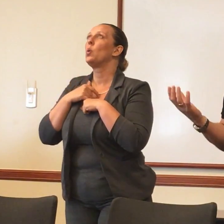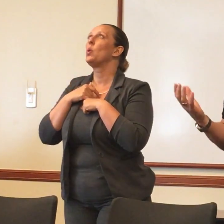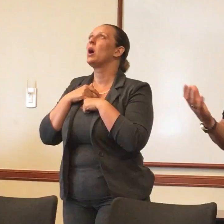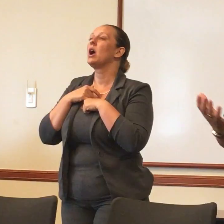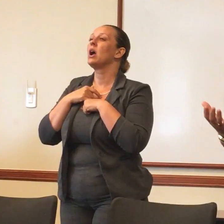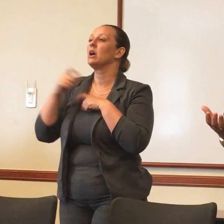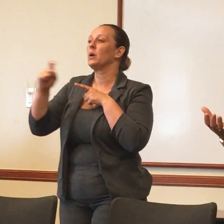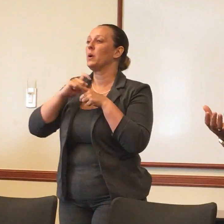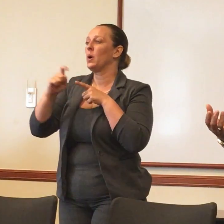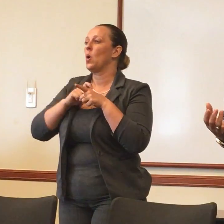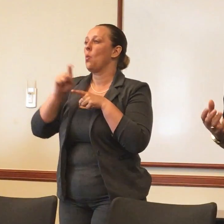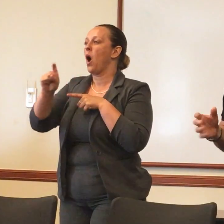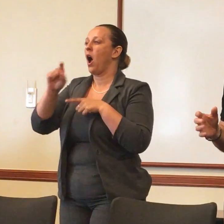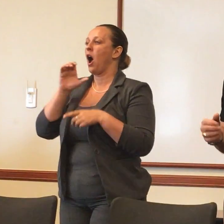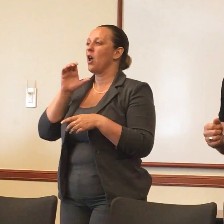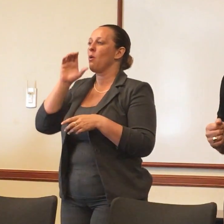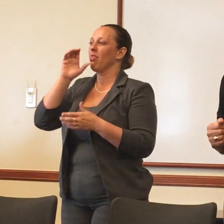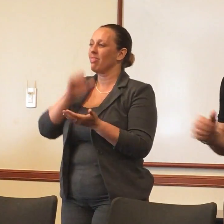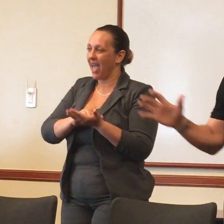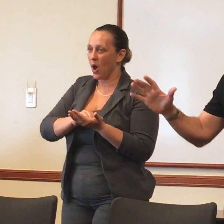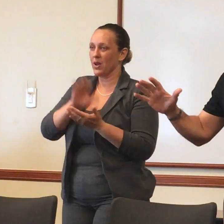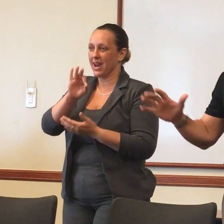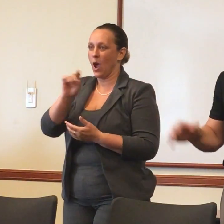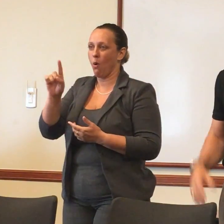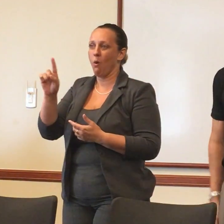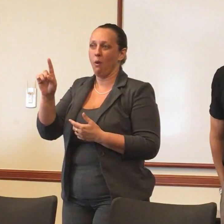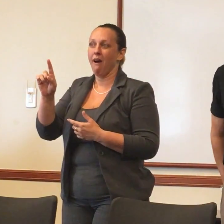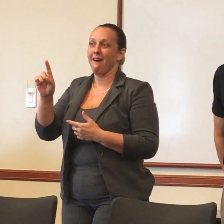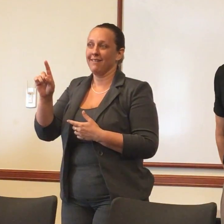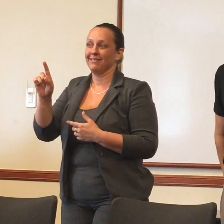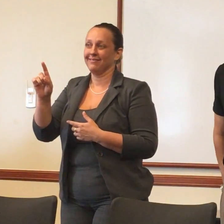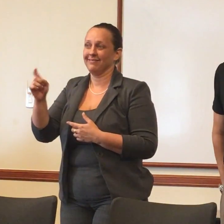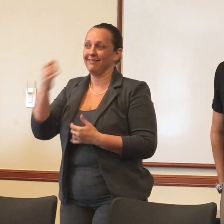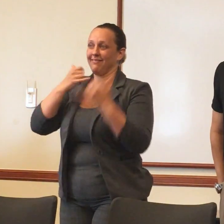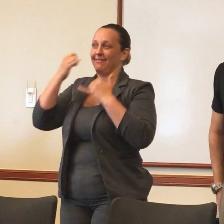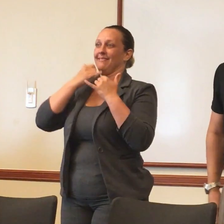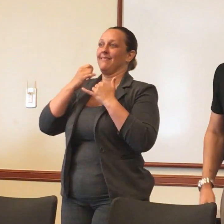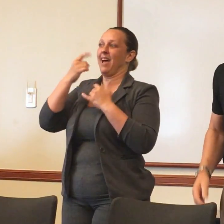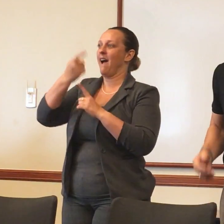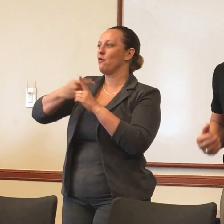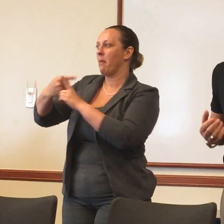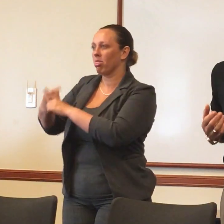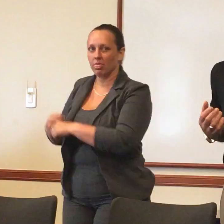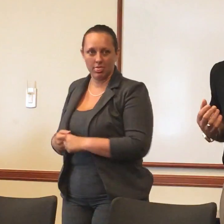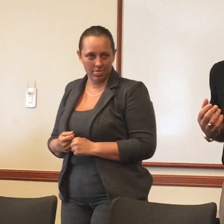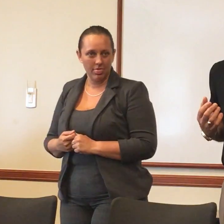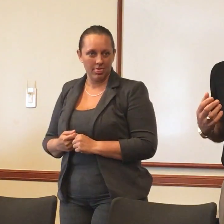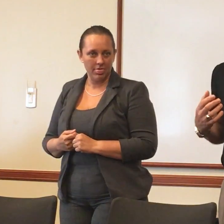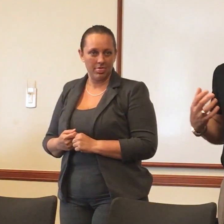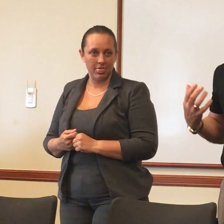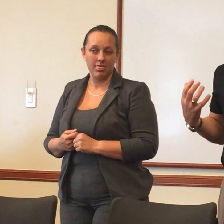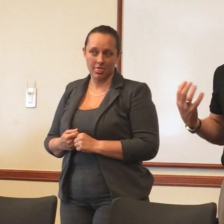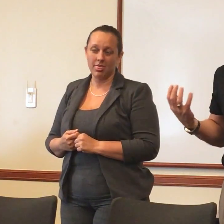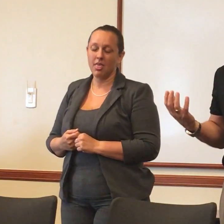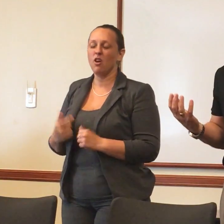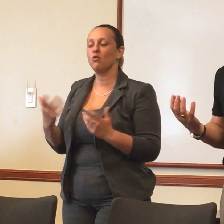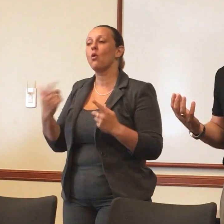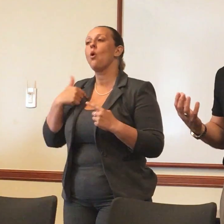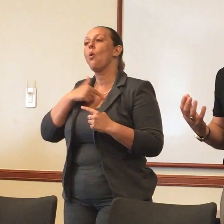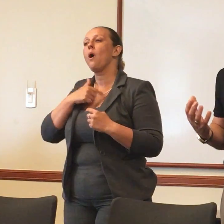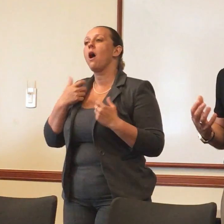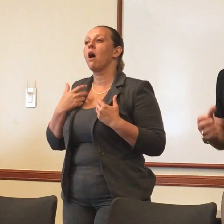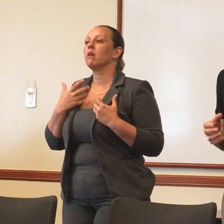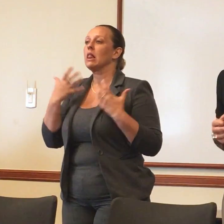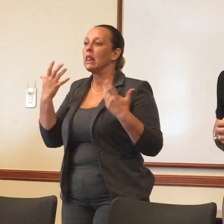about 100,000 911 calls a month. And so we've spent